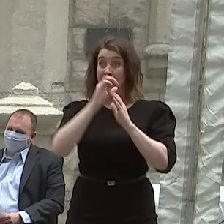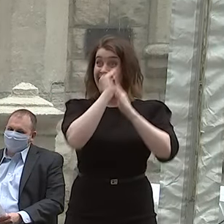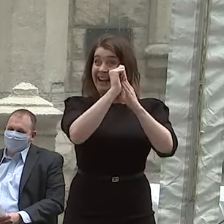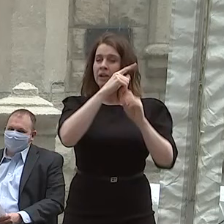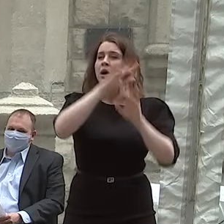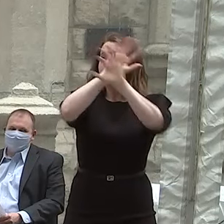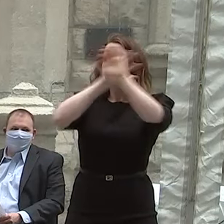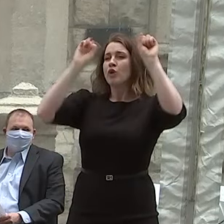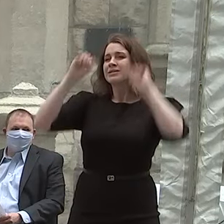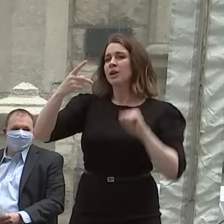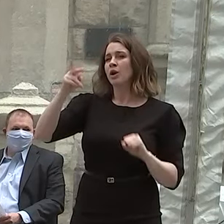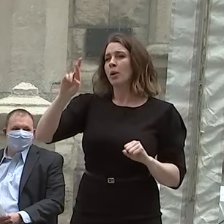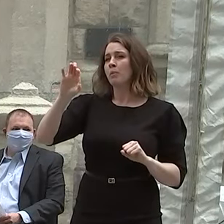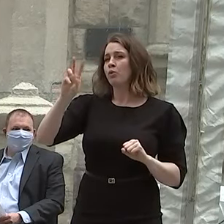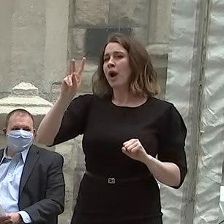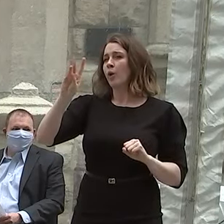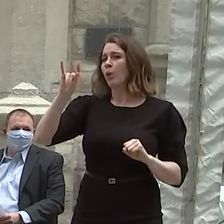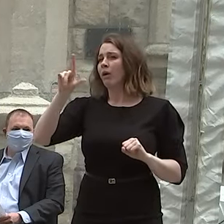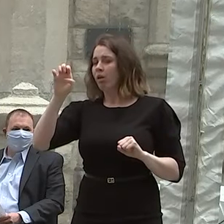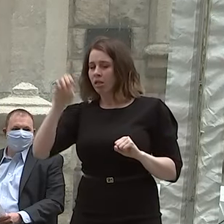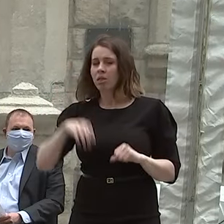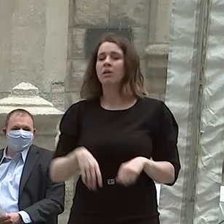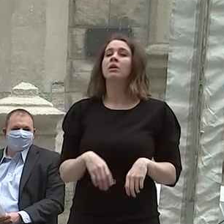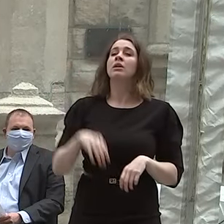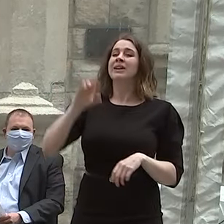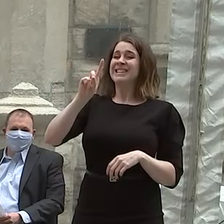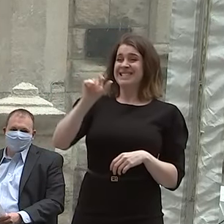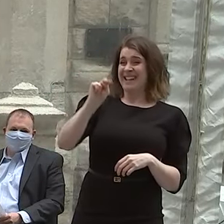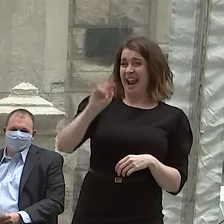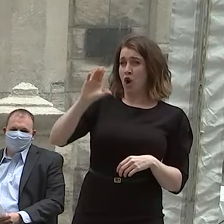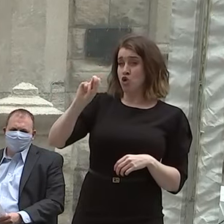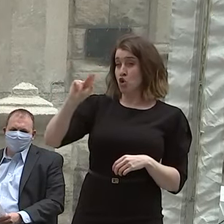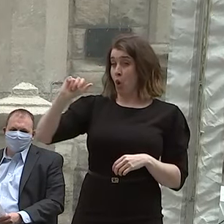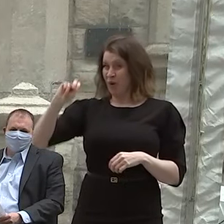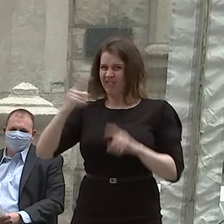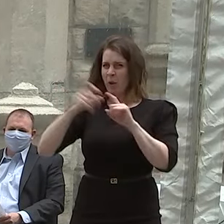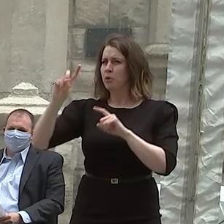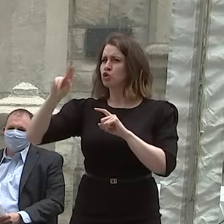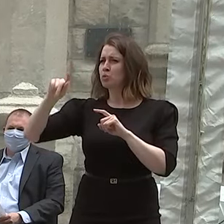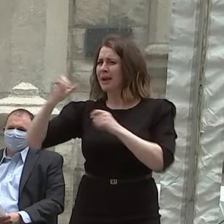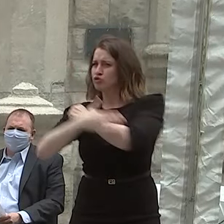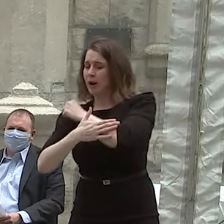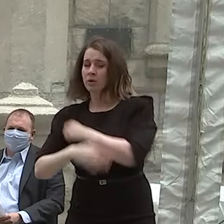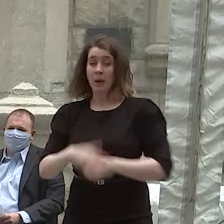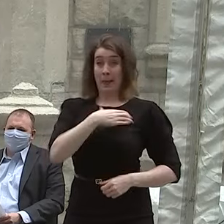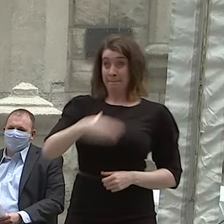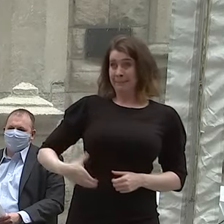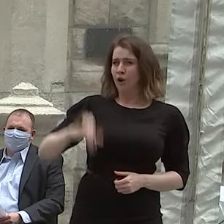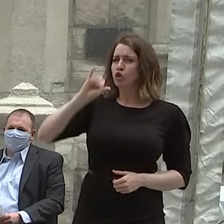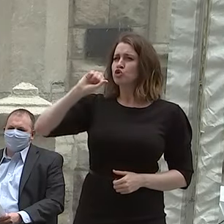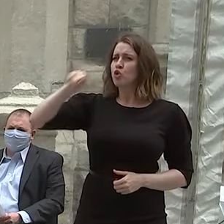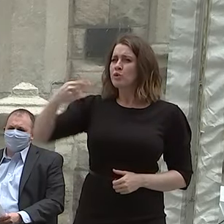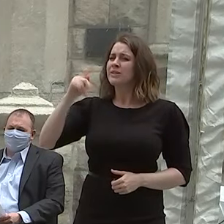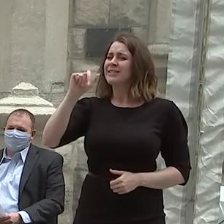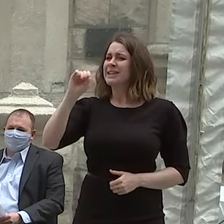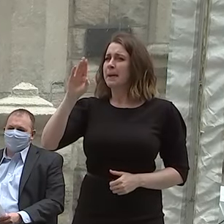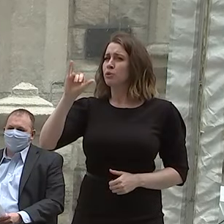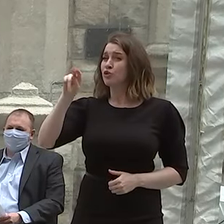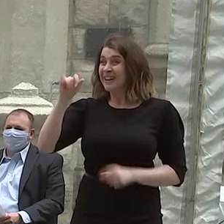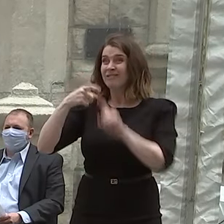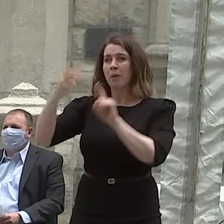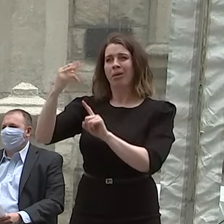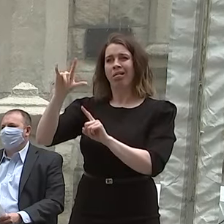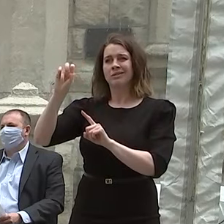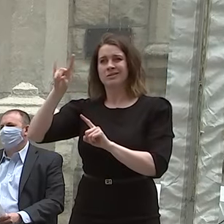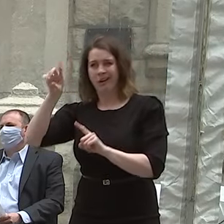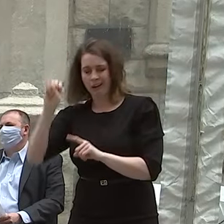Tony Preckwinkle of Cook County, Chairman Dan Cronin of DuPage County, Mayor Joseph Tamburino of